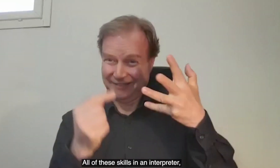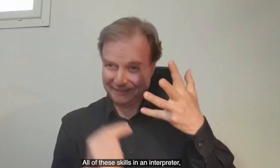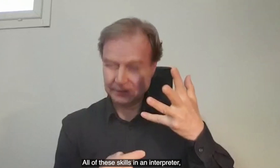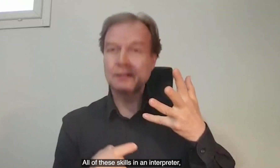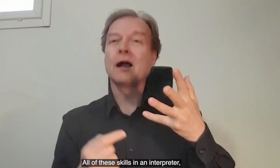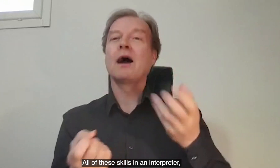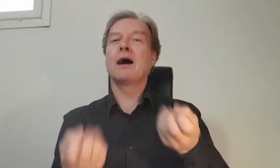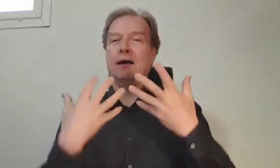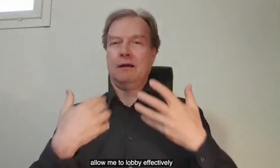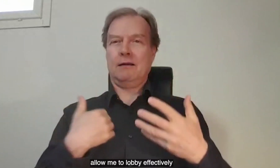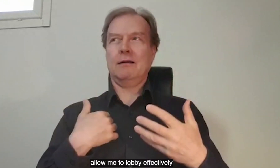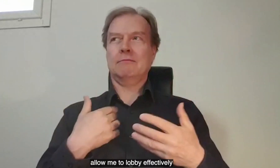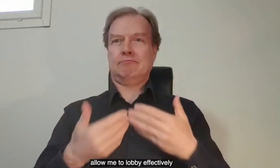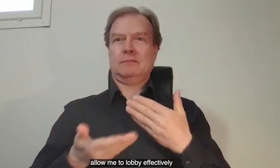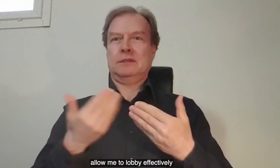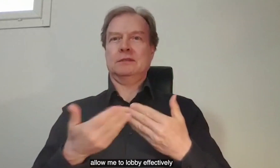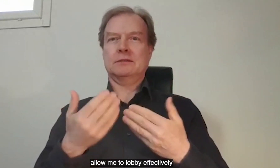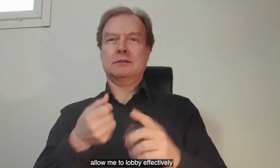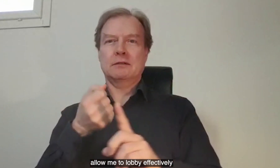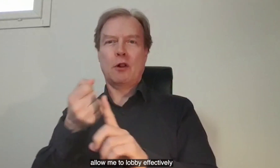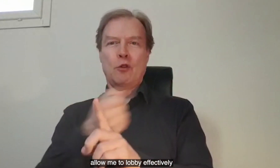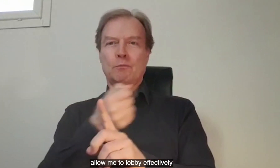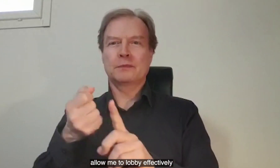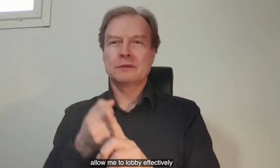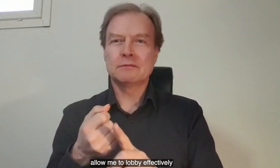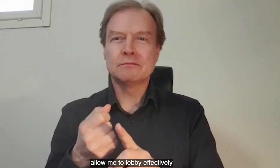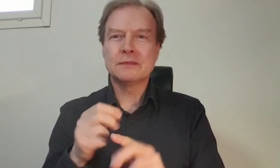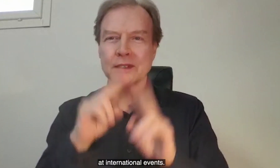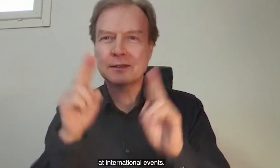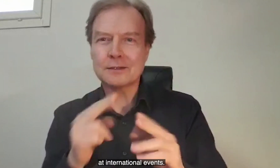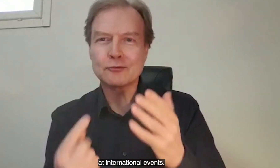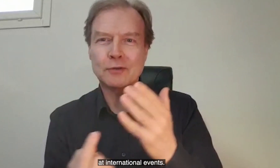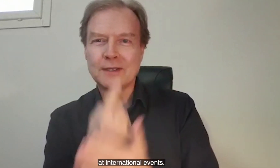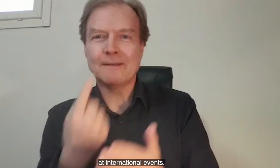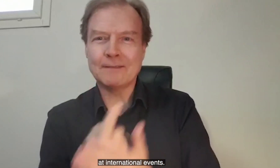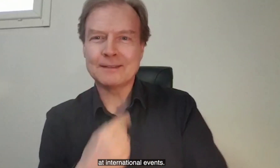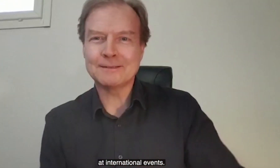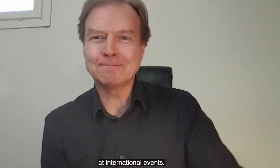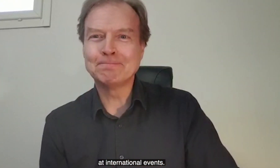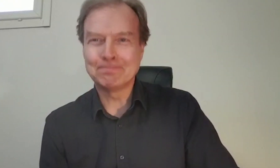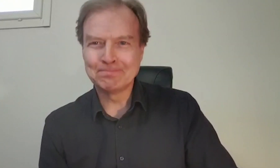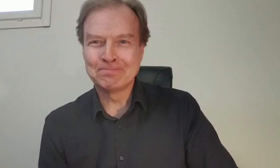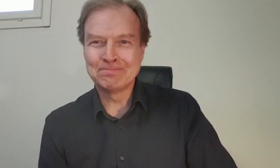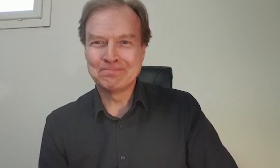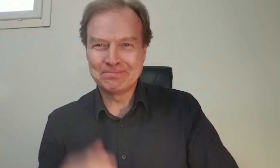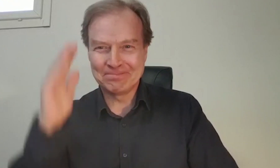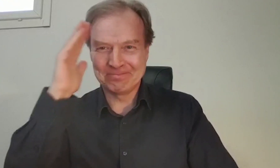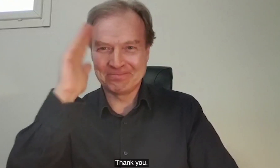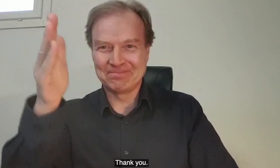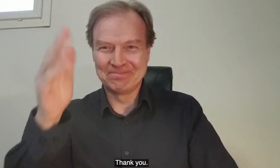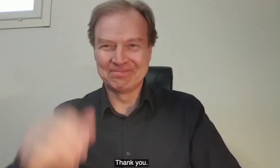All of these skills in an interpreter allow me to lobby effectively at international events. Thank